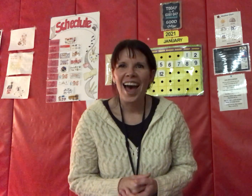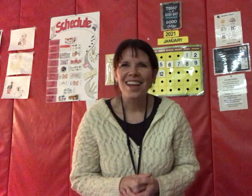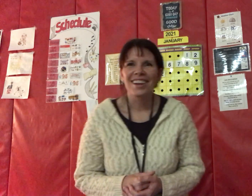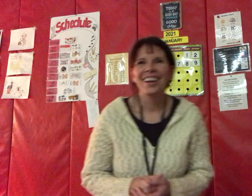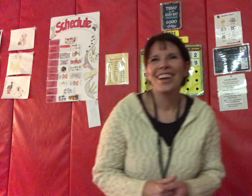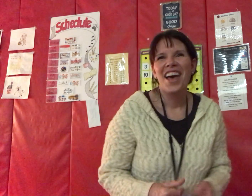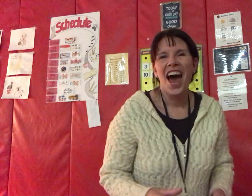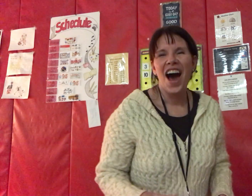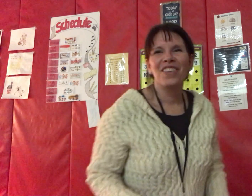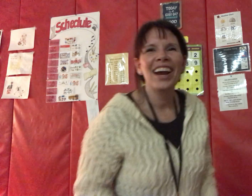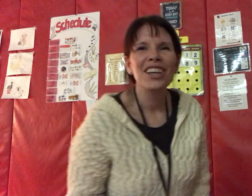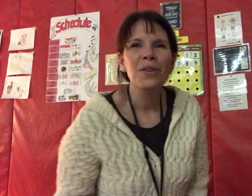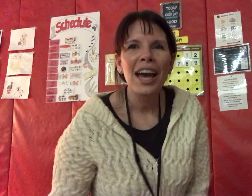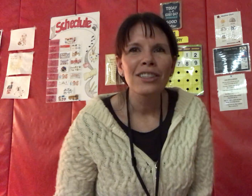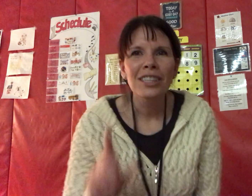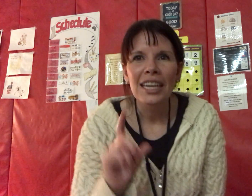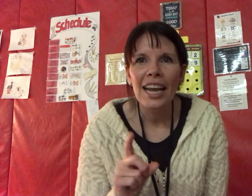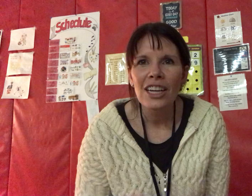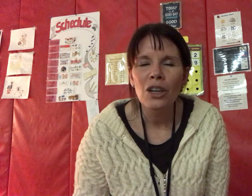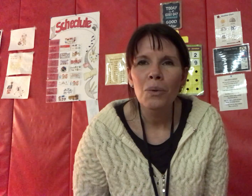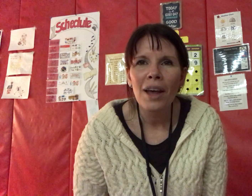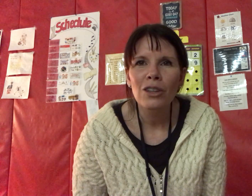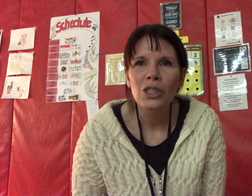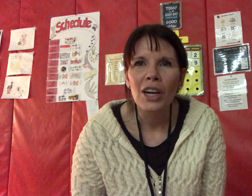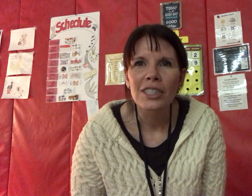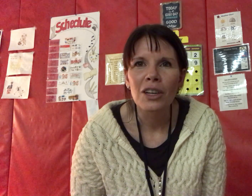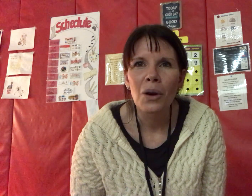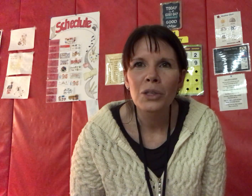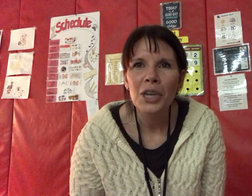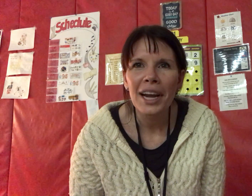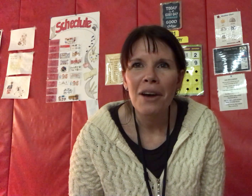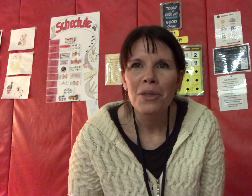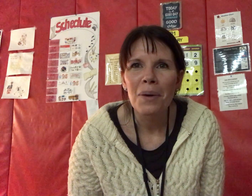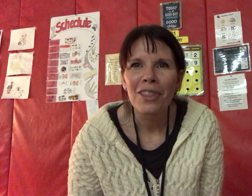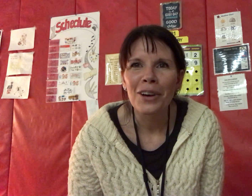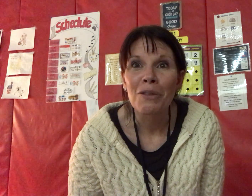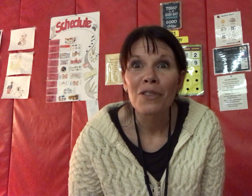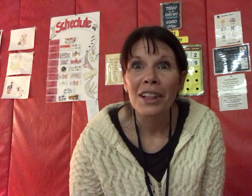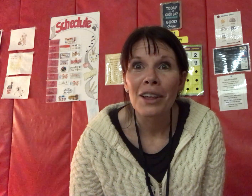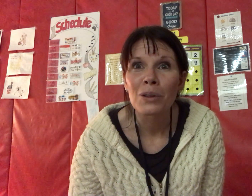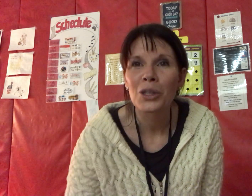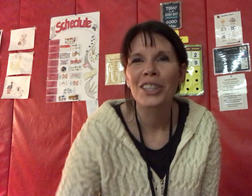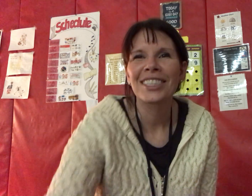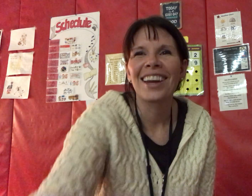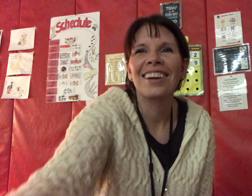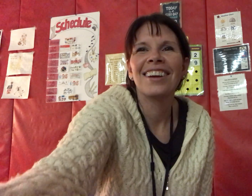outside? All right, you guys get your weather charts and go check out the weather and fill those charts in.